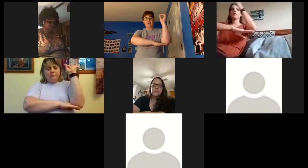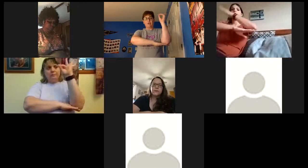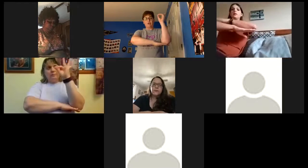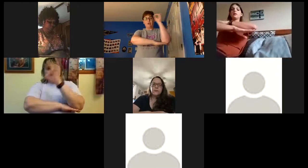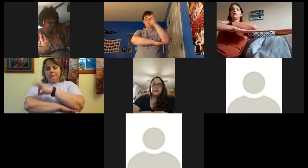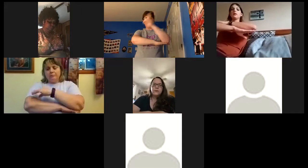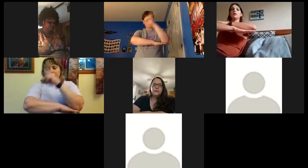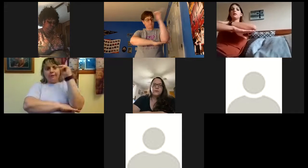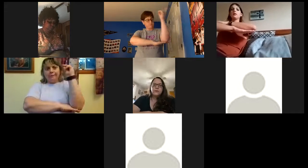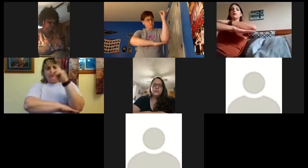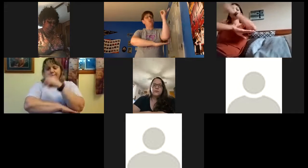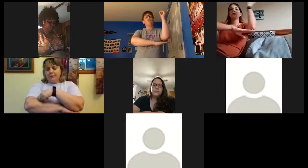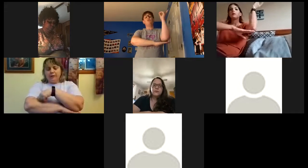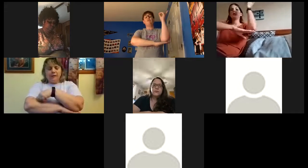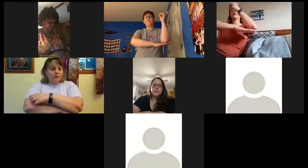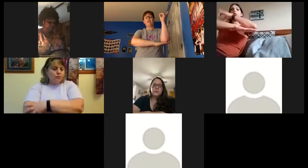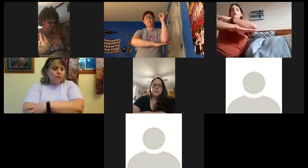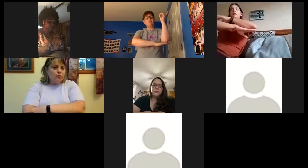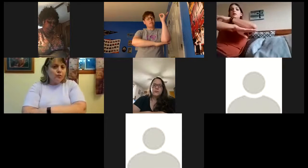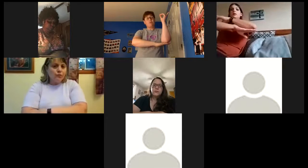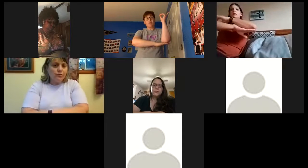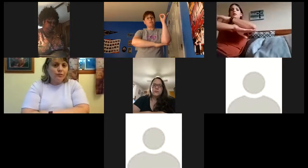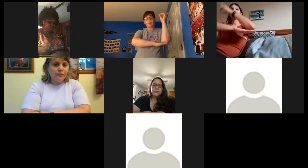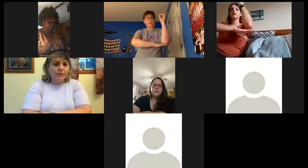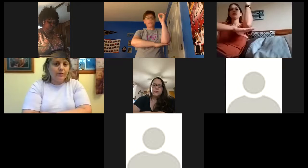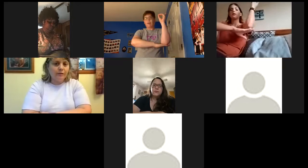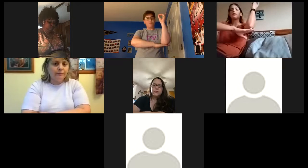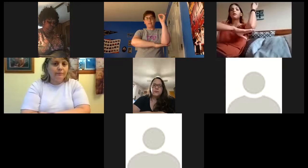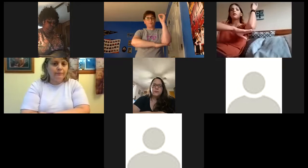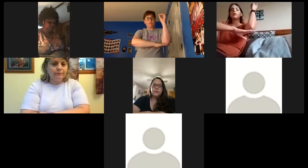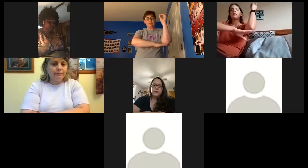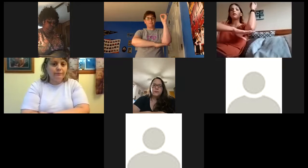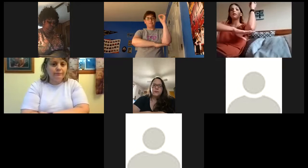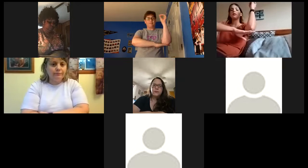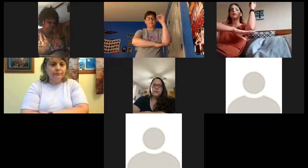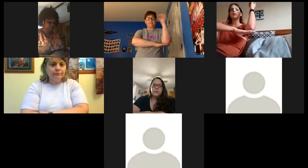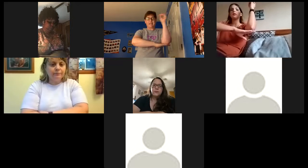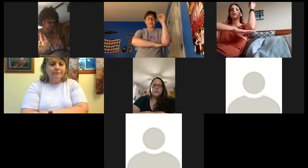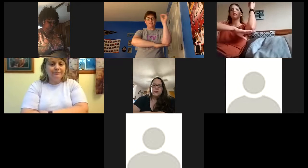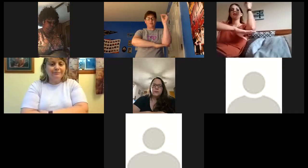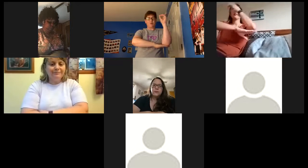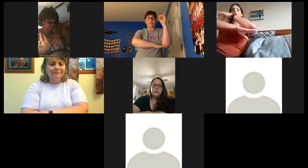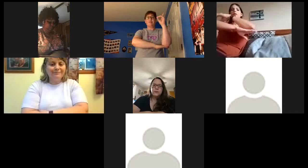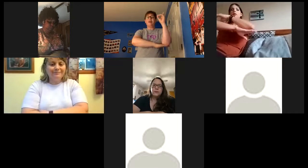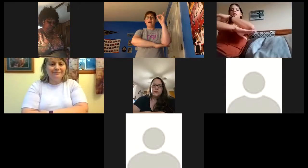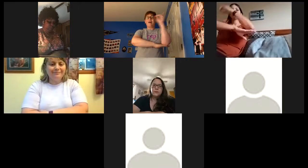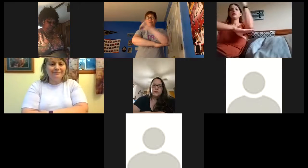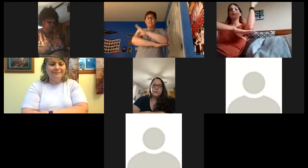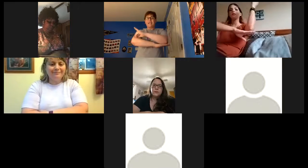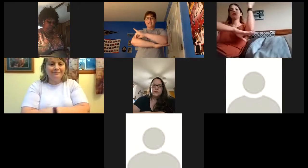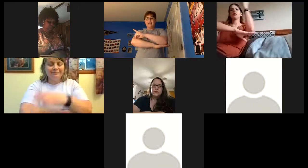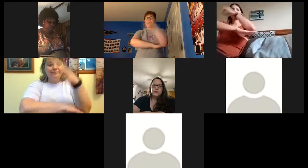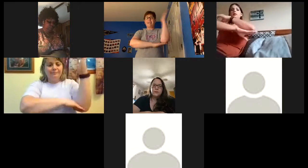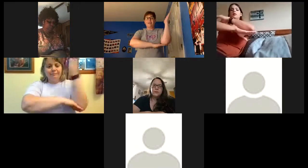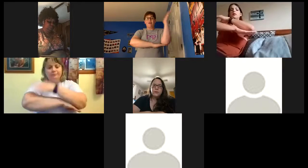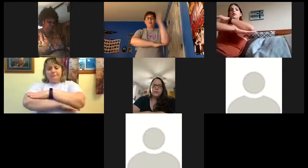rest on your elbow. Your left elbow is going to rest on your hand. I will get the sides all correct here. All right, so you